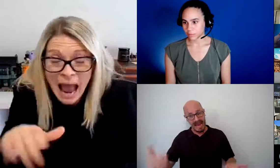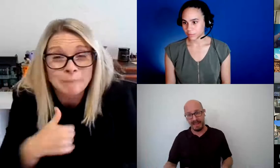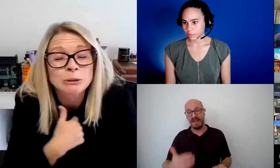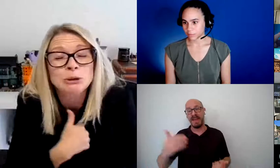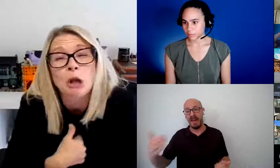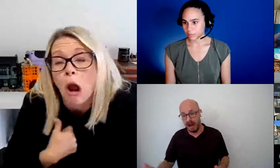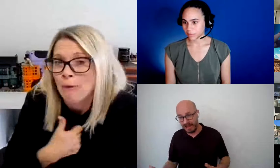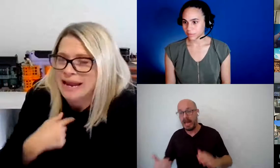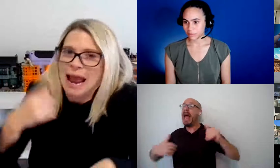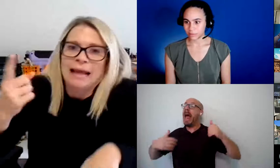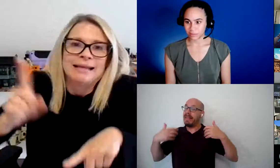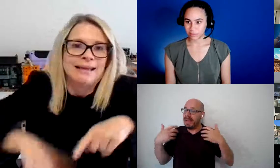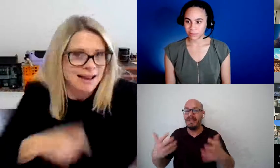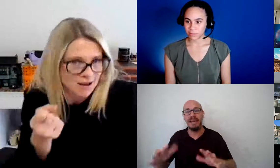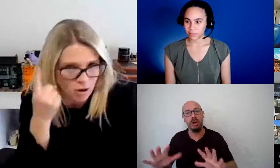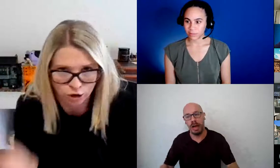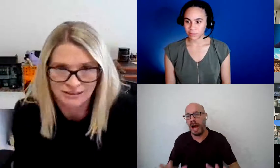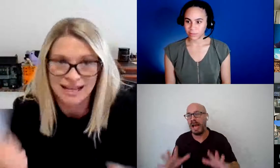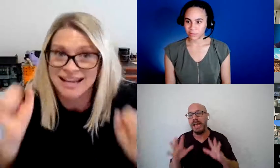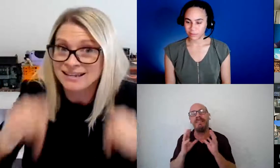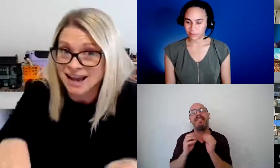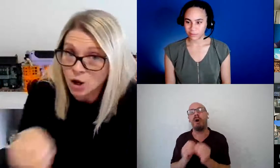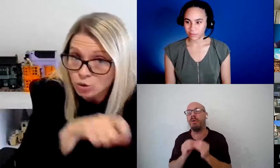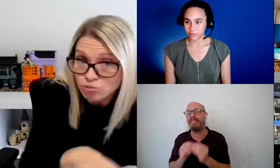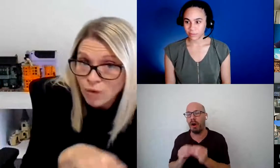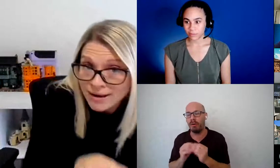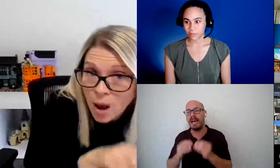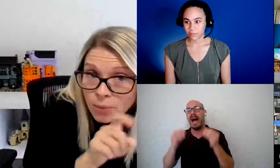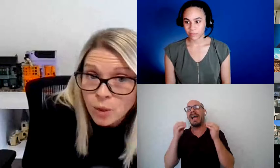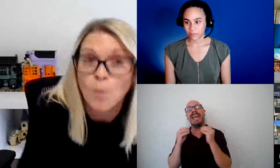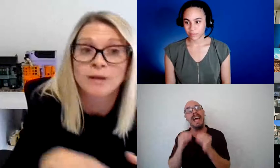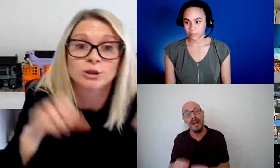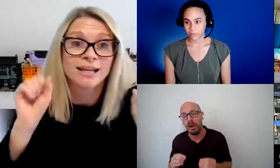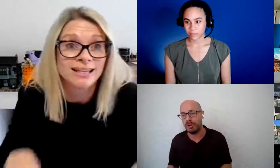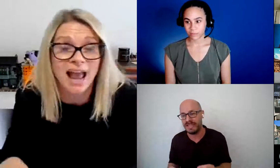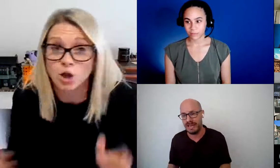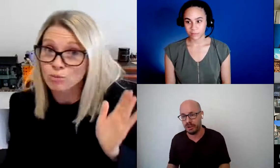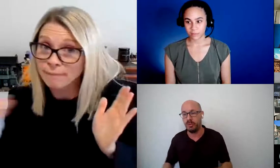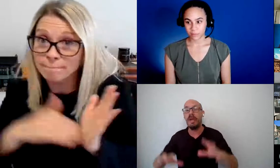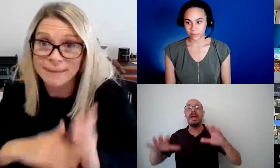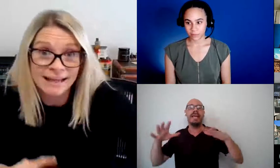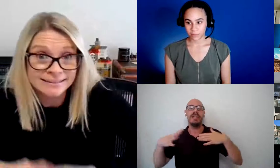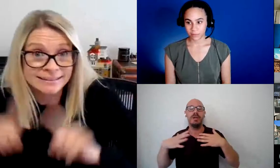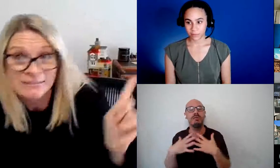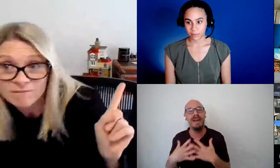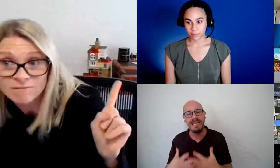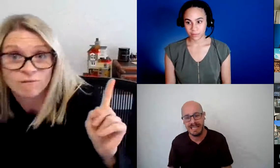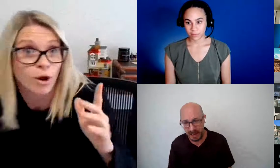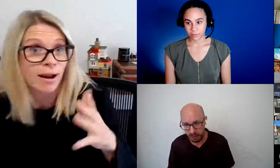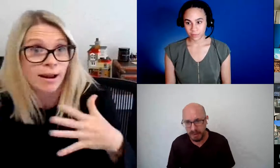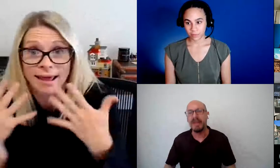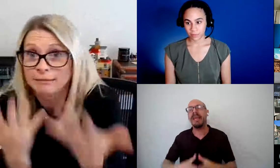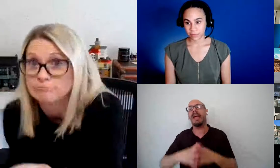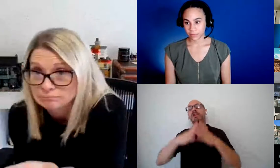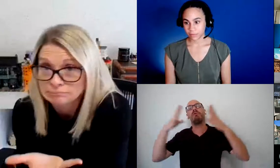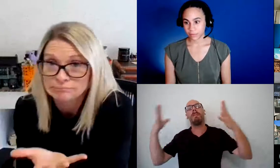an eight, and then a nine. And then I say, look, I am so sorry, I cannot understand you. Can you write it down? Can you